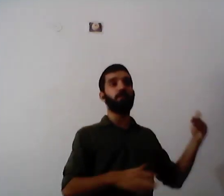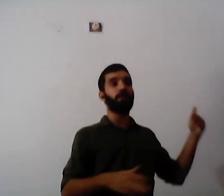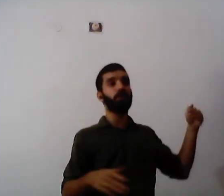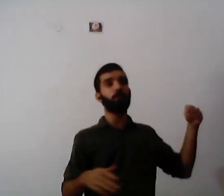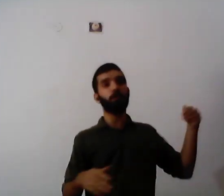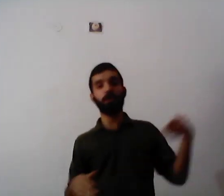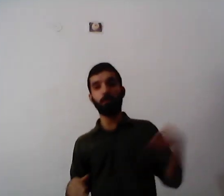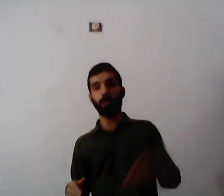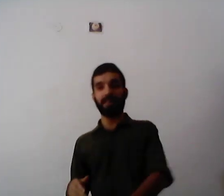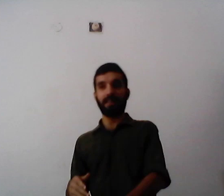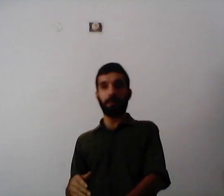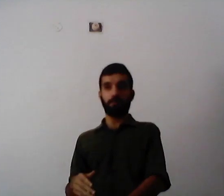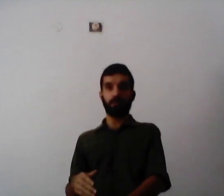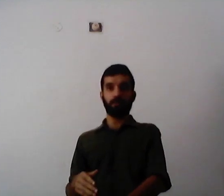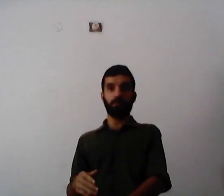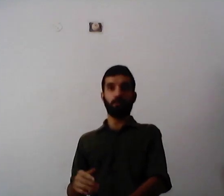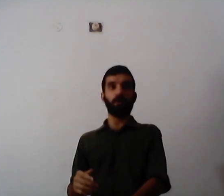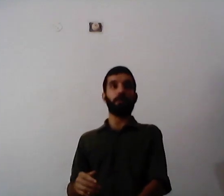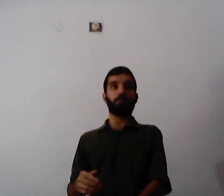you are going to a depth, what happens?